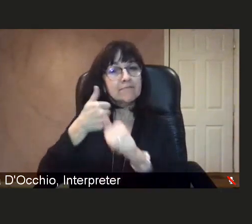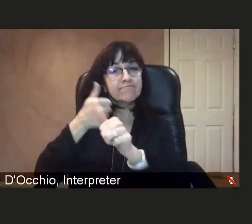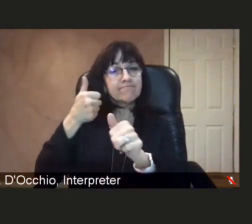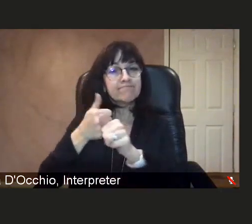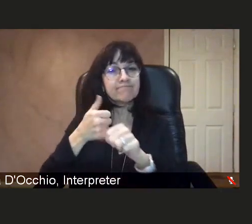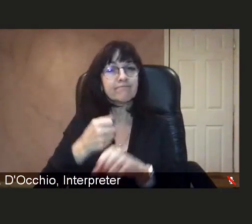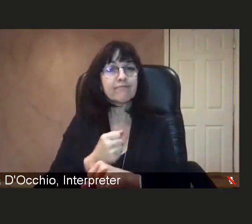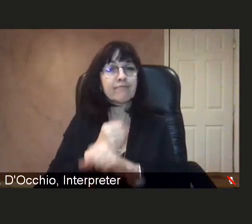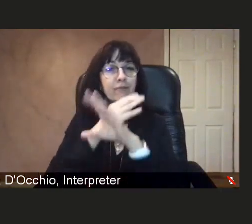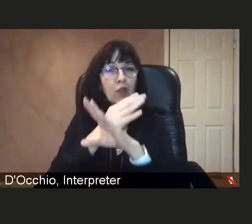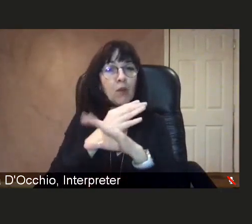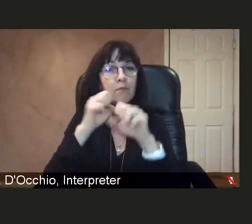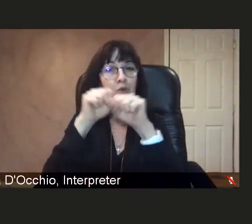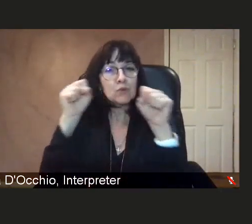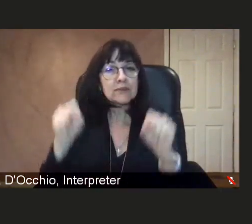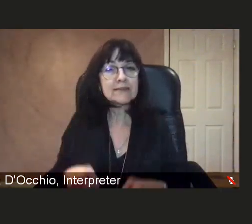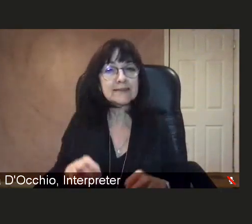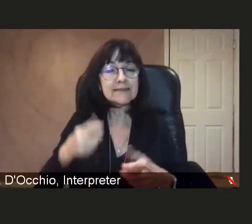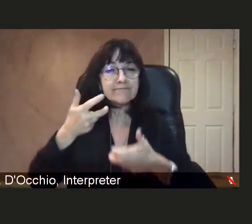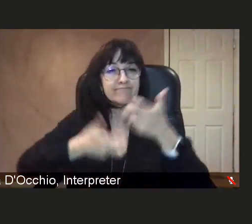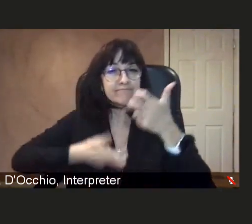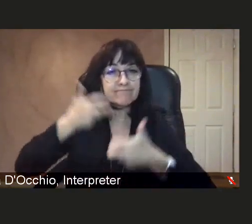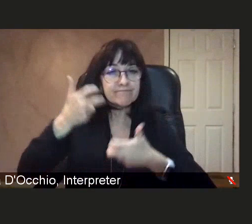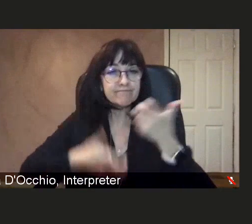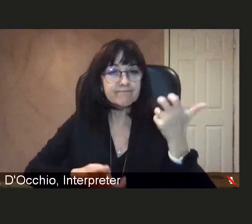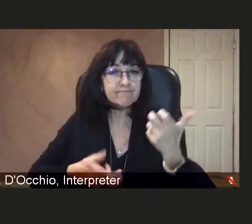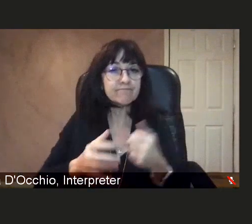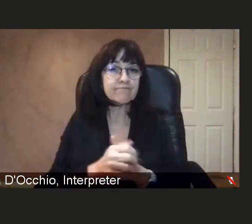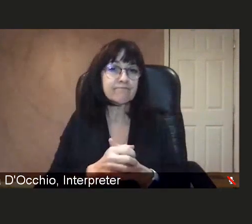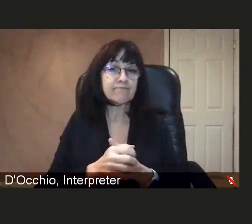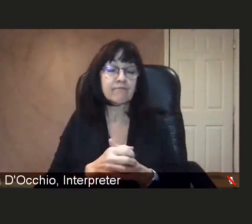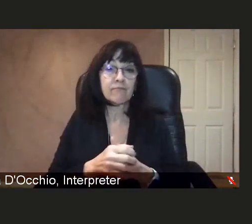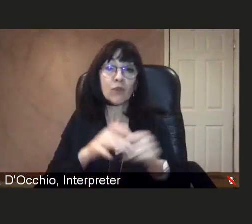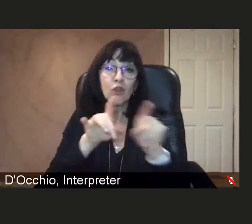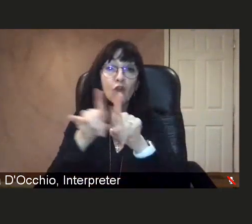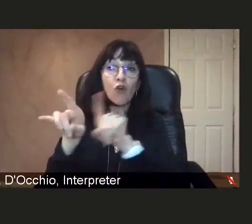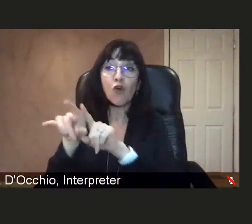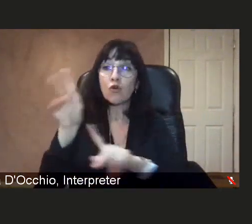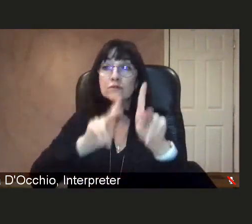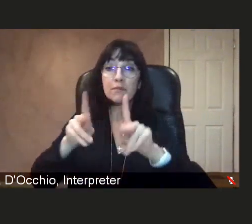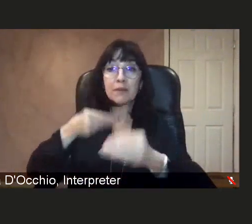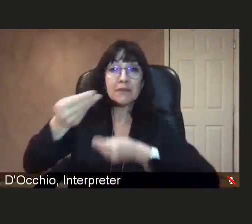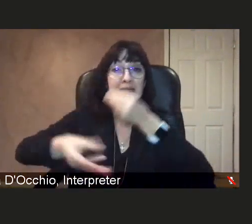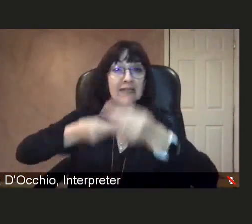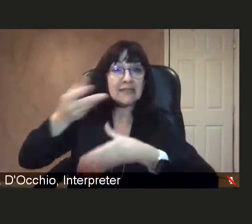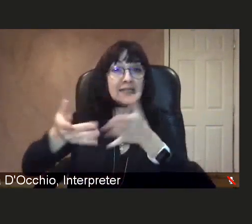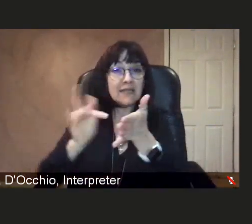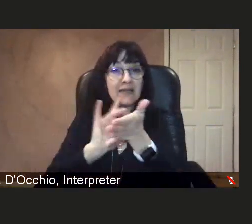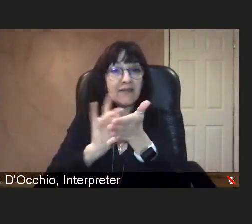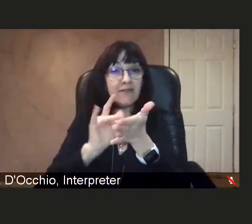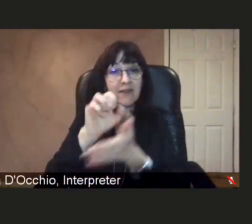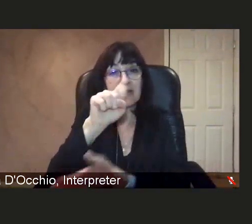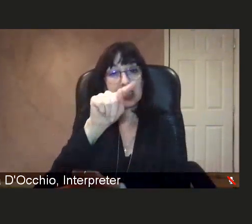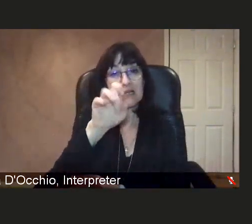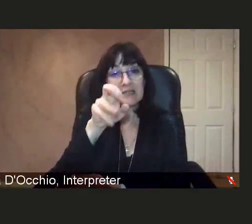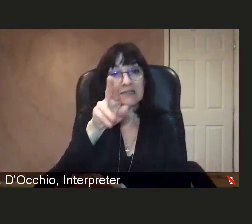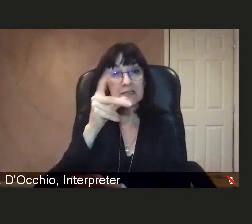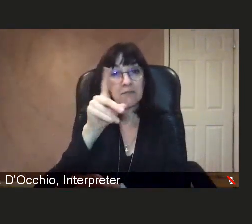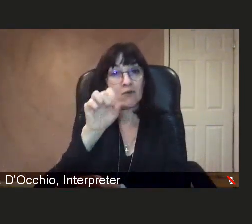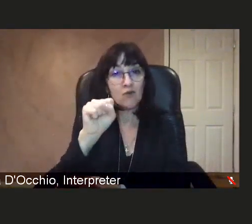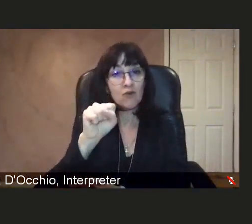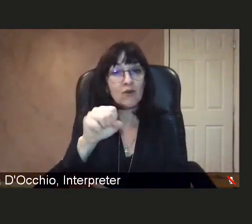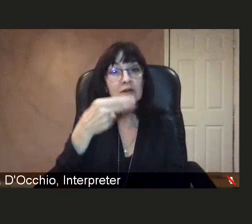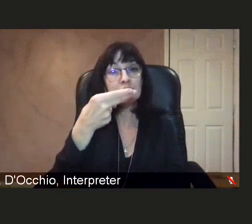certain diseases, such as steroids or some of these medications you see on TV like Humira, on